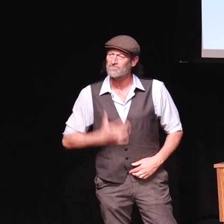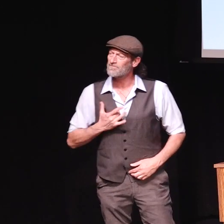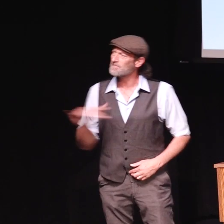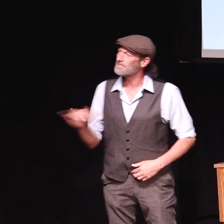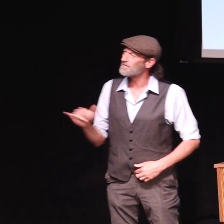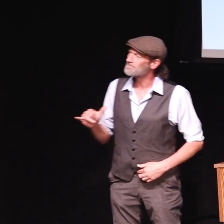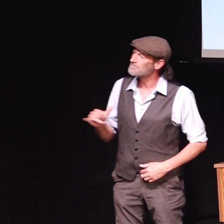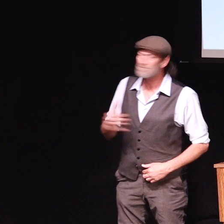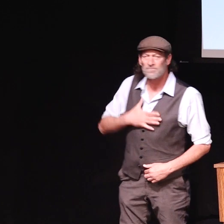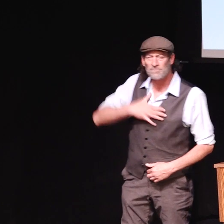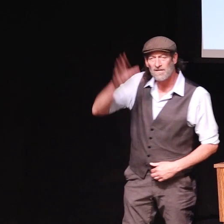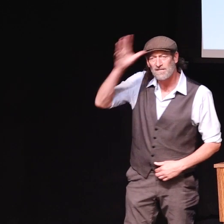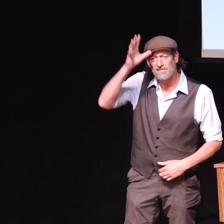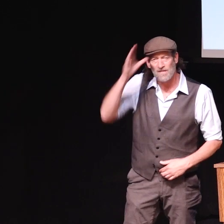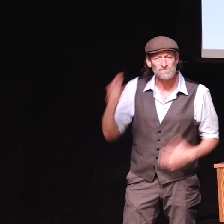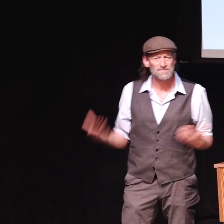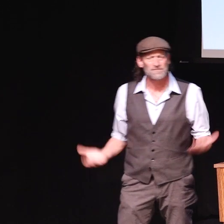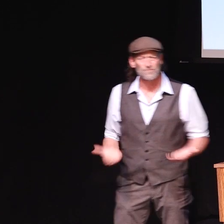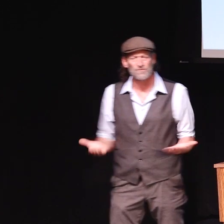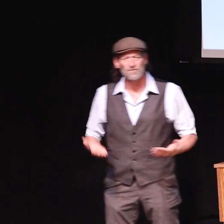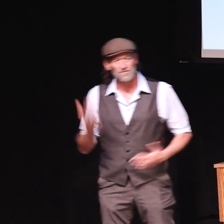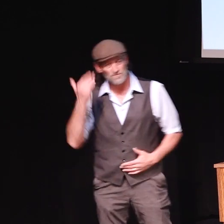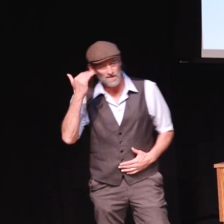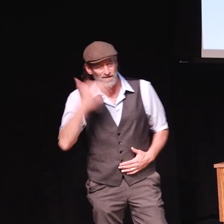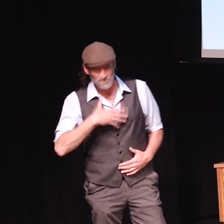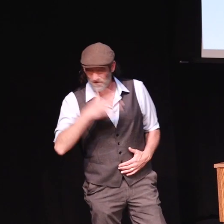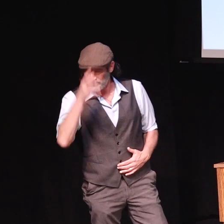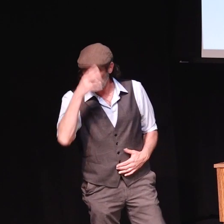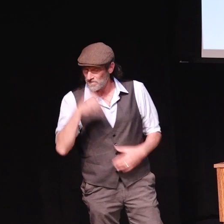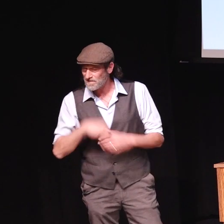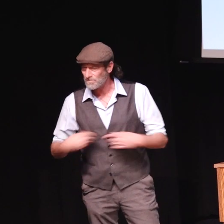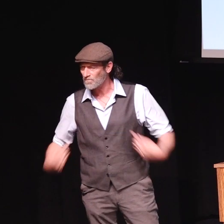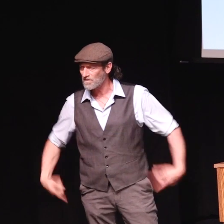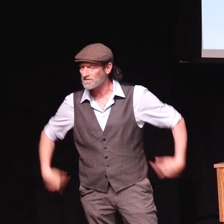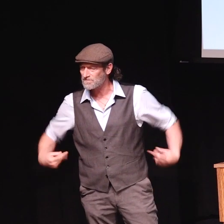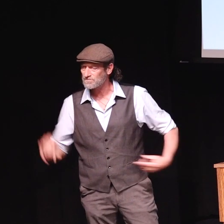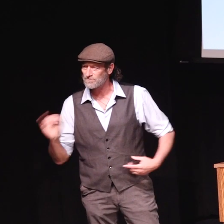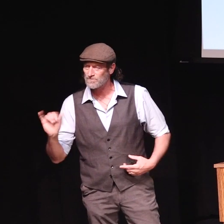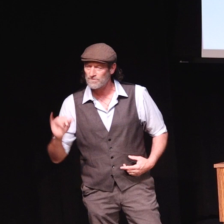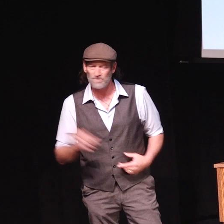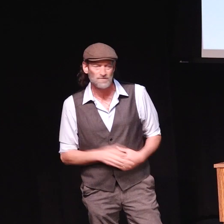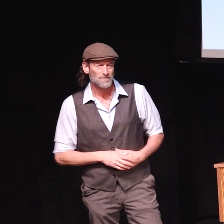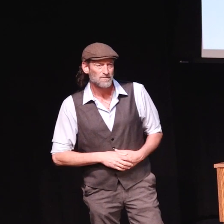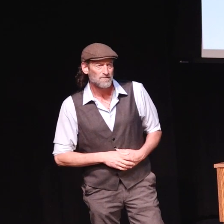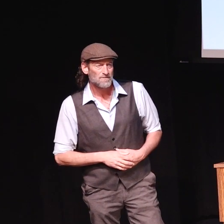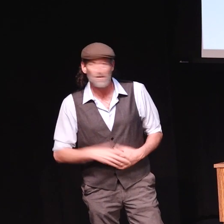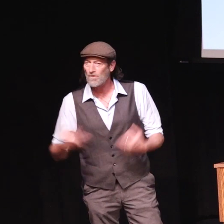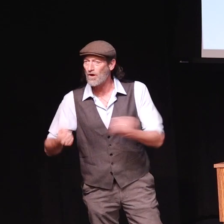wheelchairs, wheelchair users, it reminds me of my dad. I feel like he's here because my dad also used a